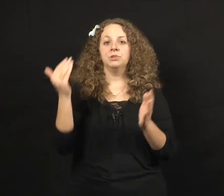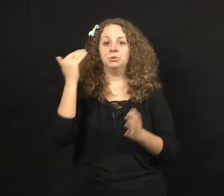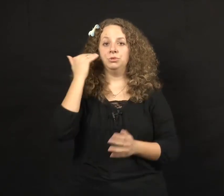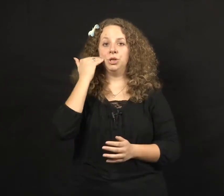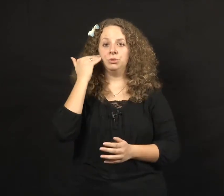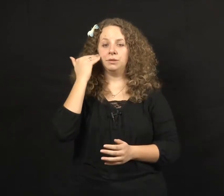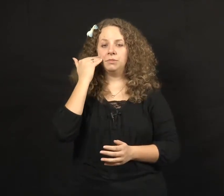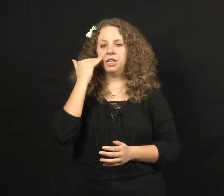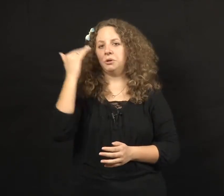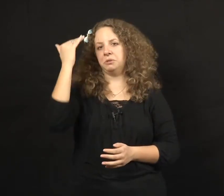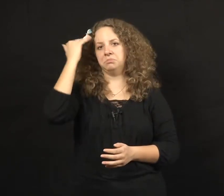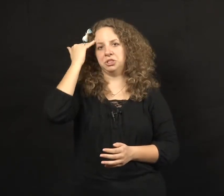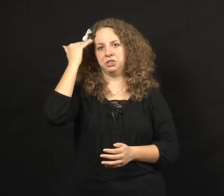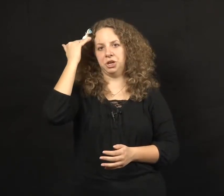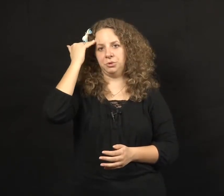To know something, or to know.